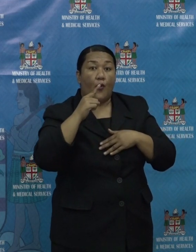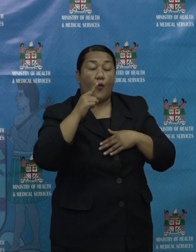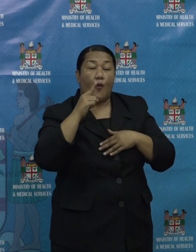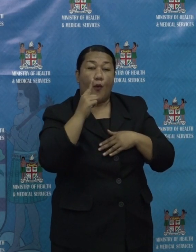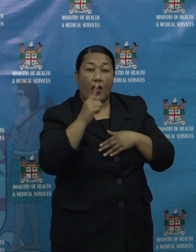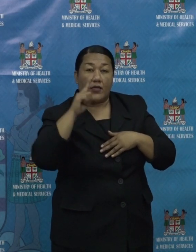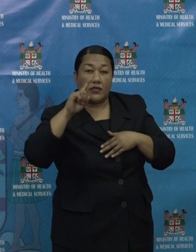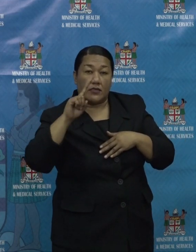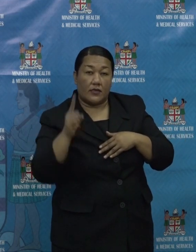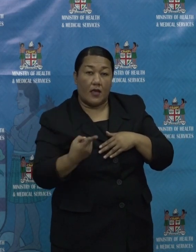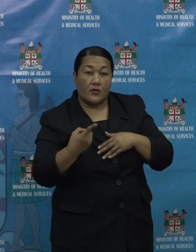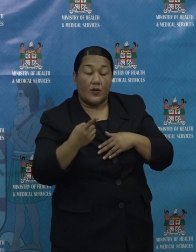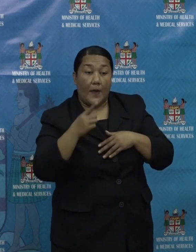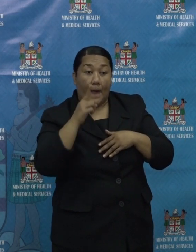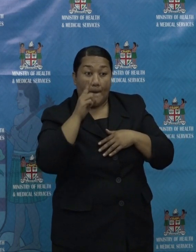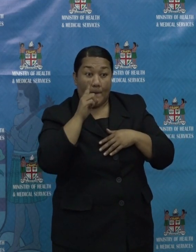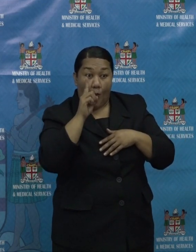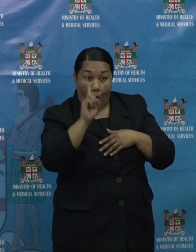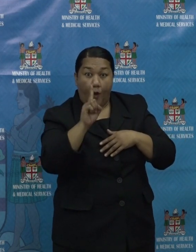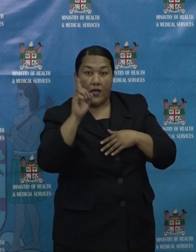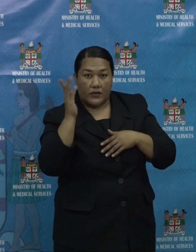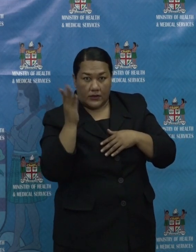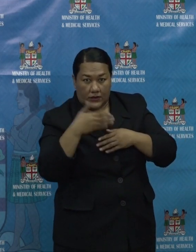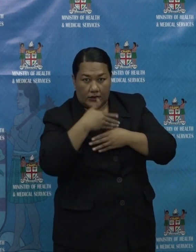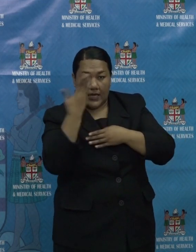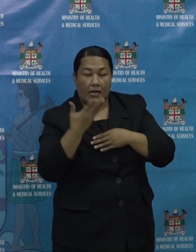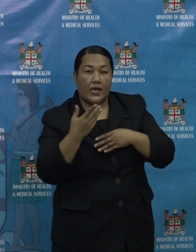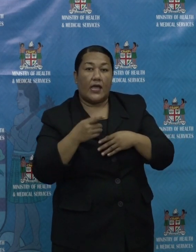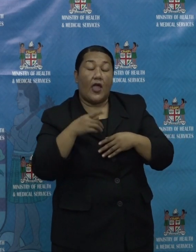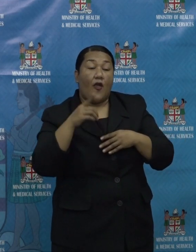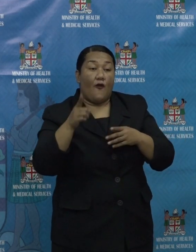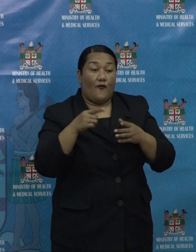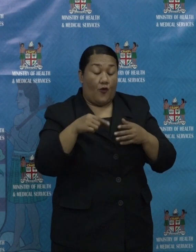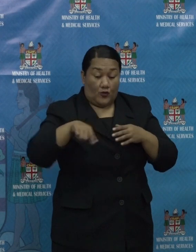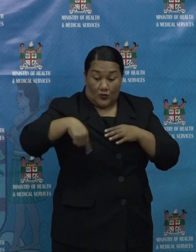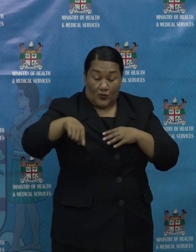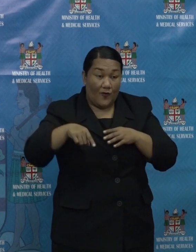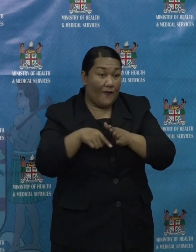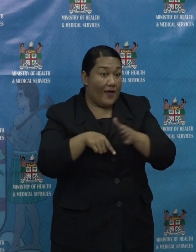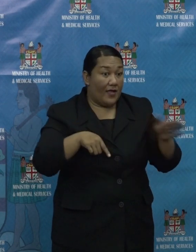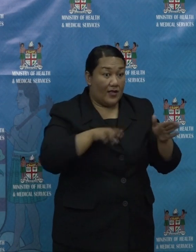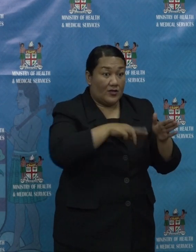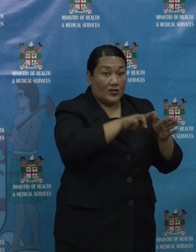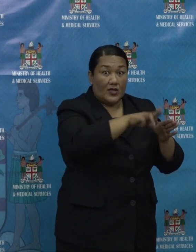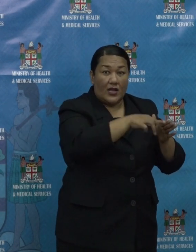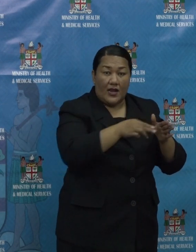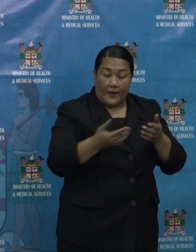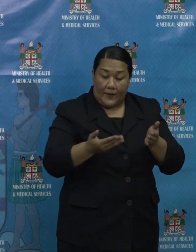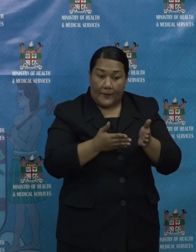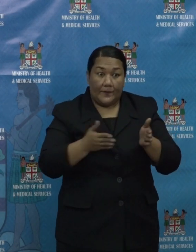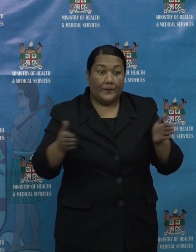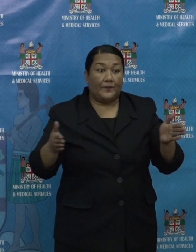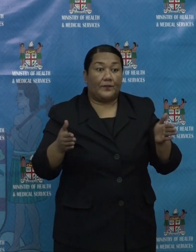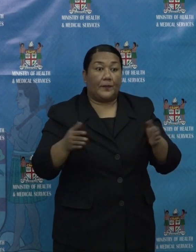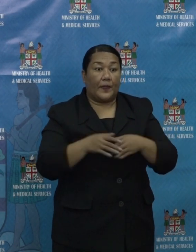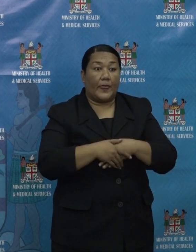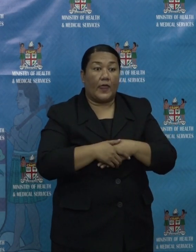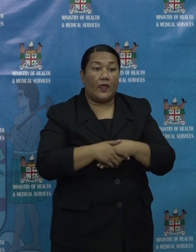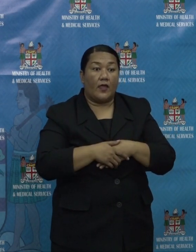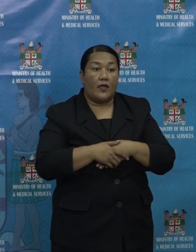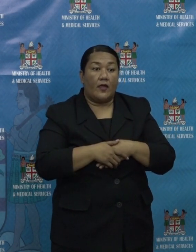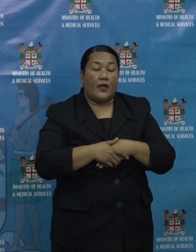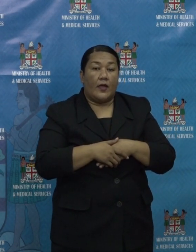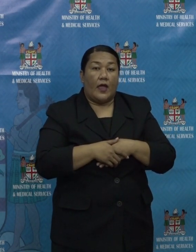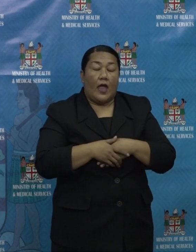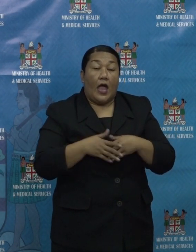day, and in Suva-Nosori, it's at 6 per 1,000 per day. So at a population level, we are testing at much